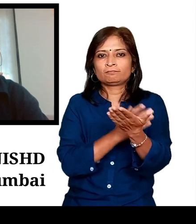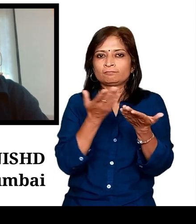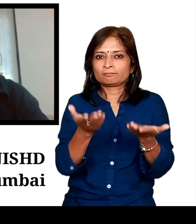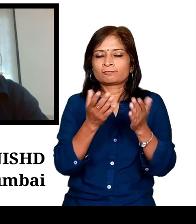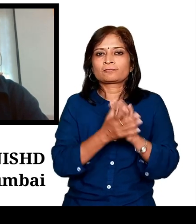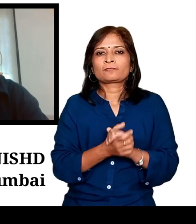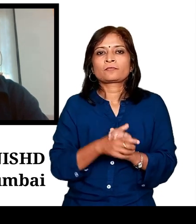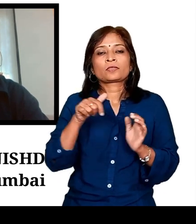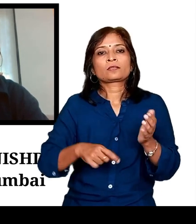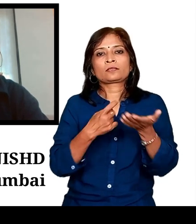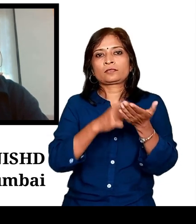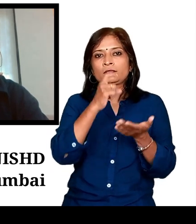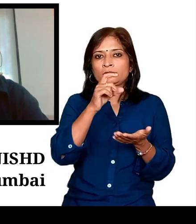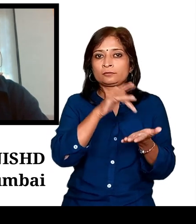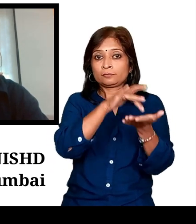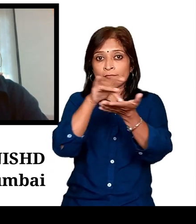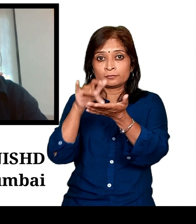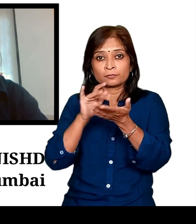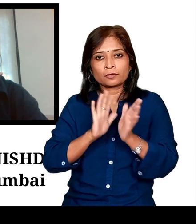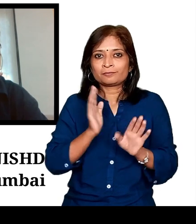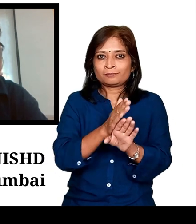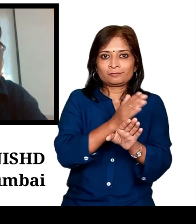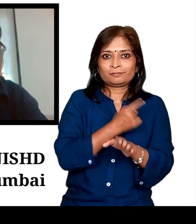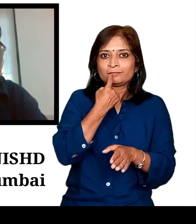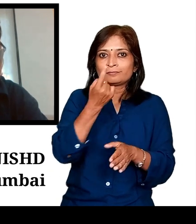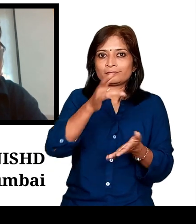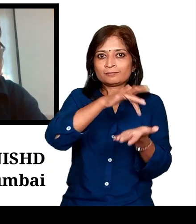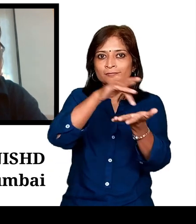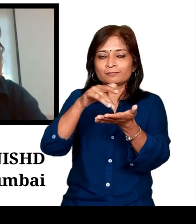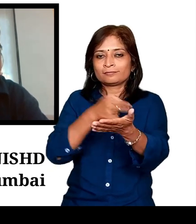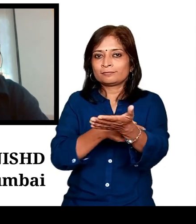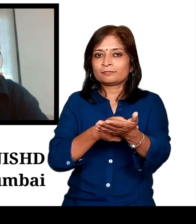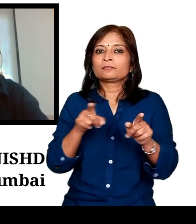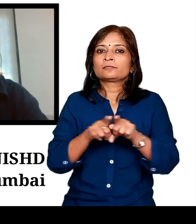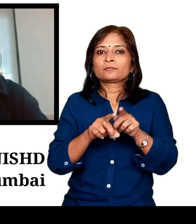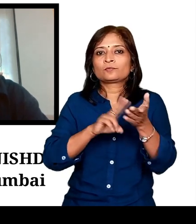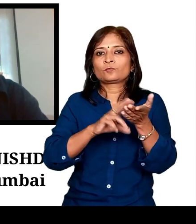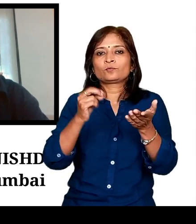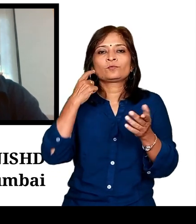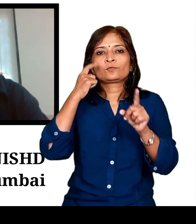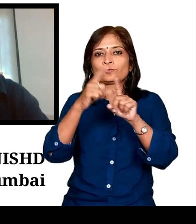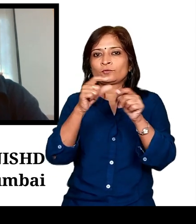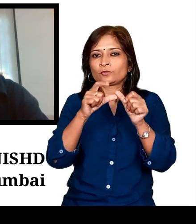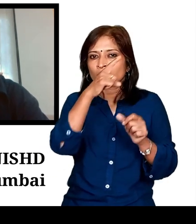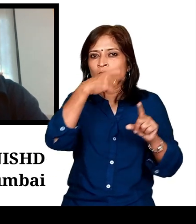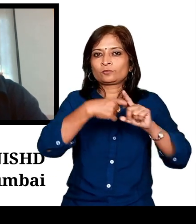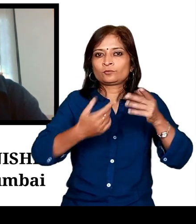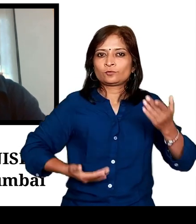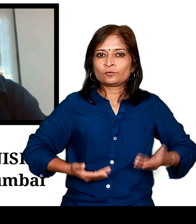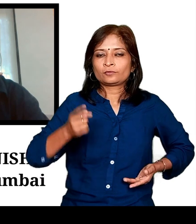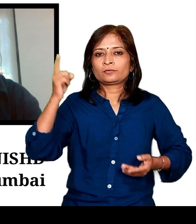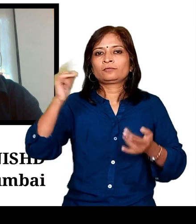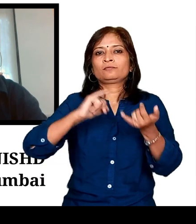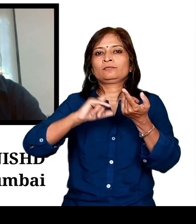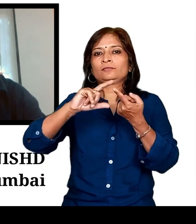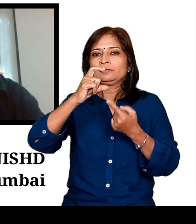our regional center also, as I told you, at Noida base, Kolkata, then